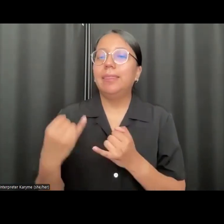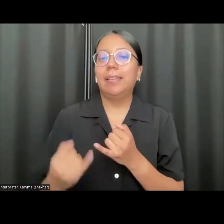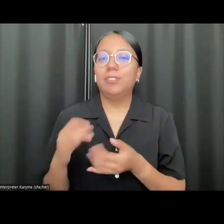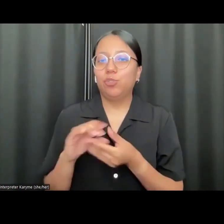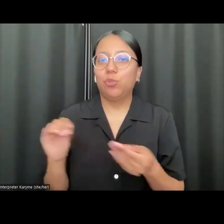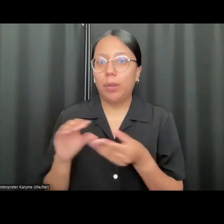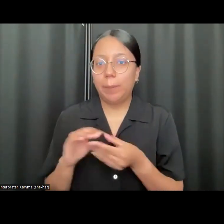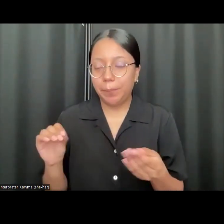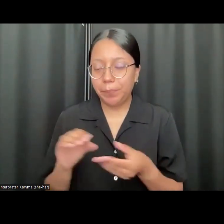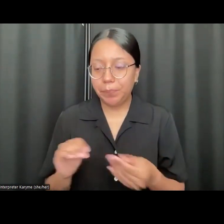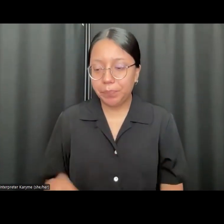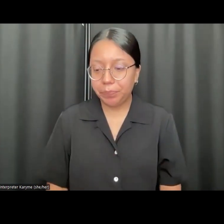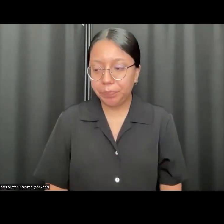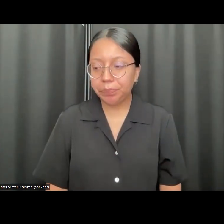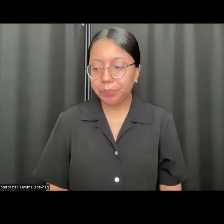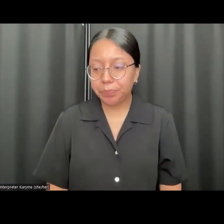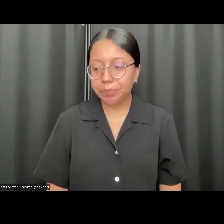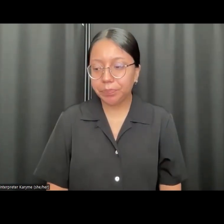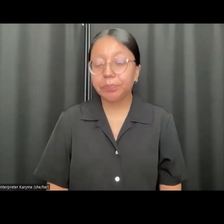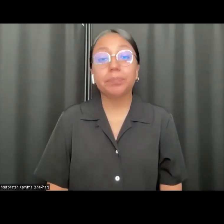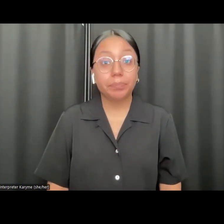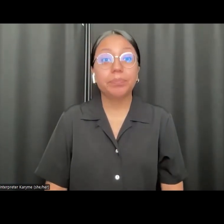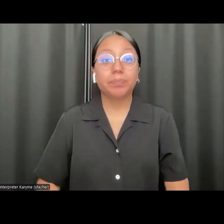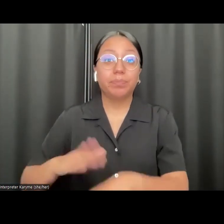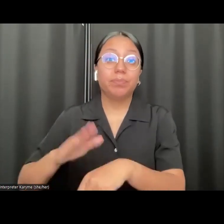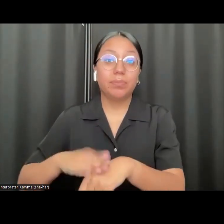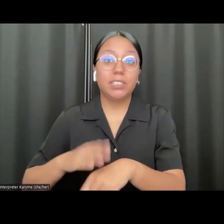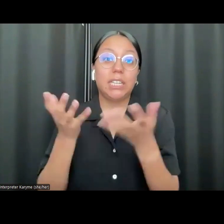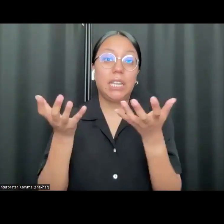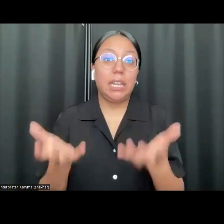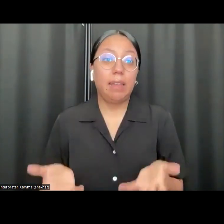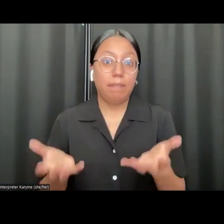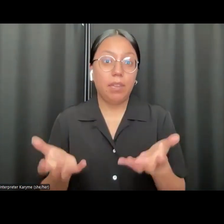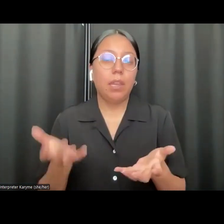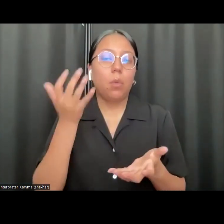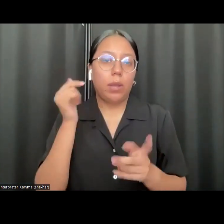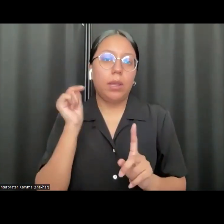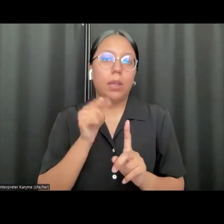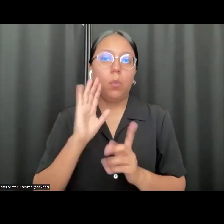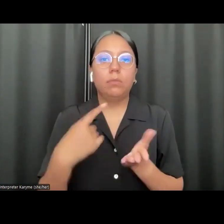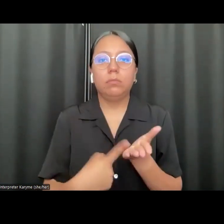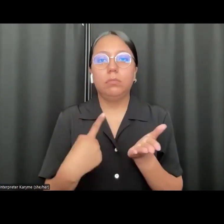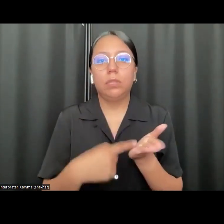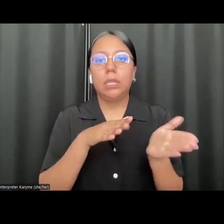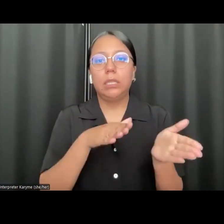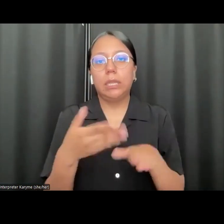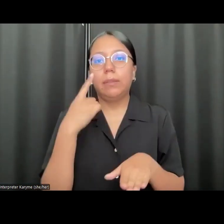want to trigger warn that it's heavy because it references the death of a community member.